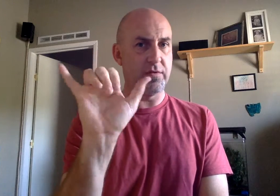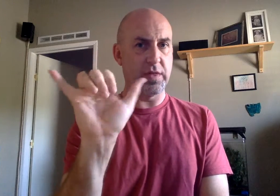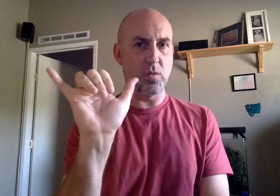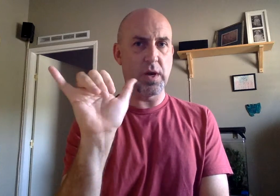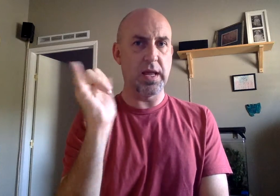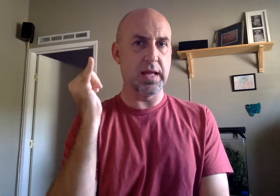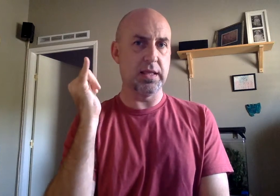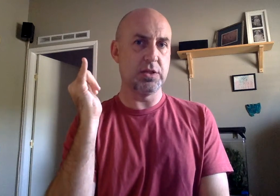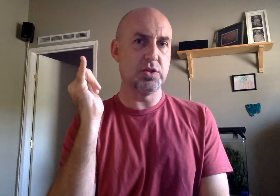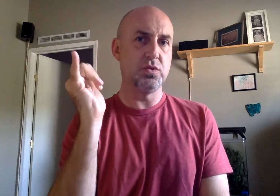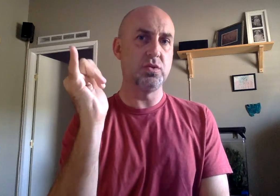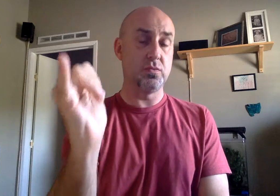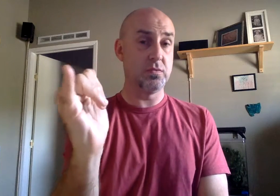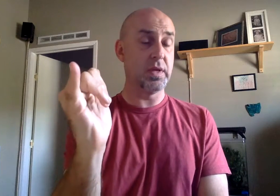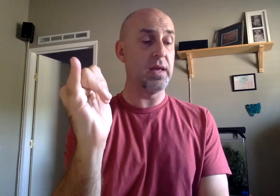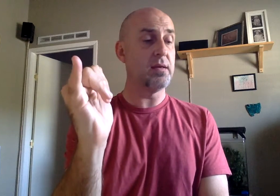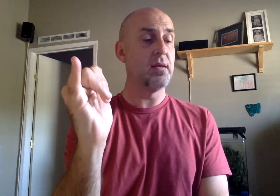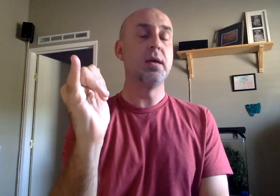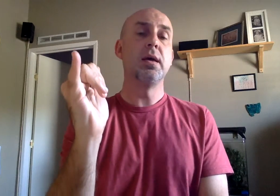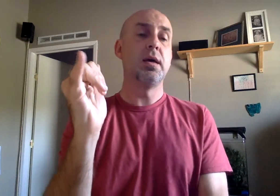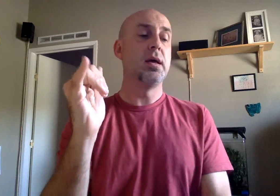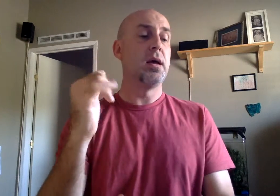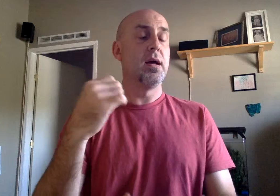that Y hand that I showed you. Okay.